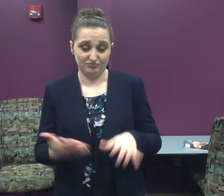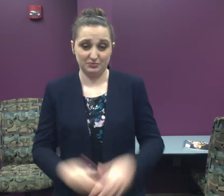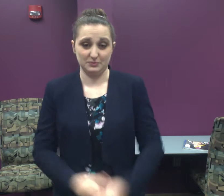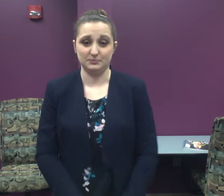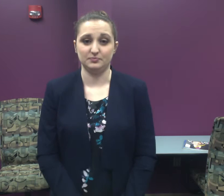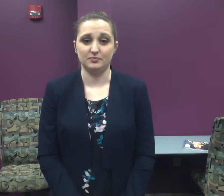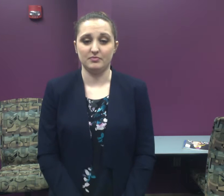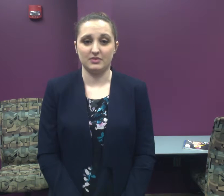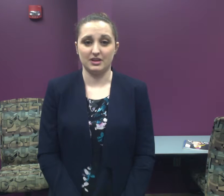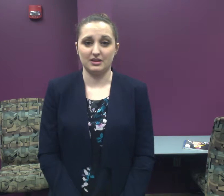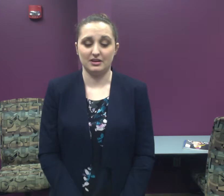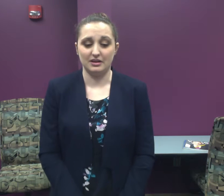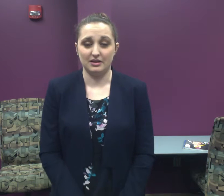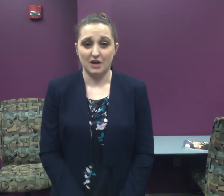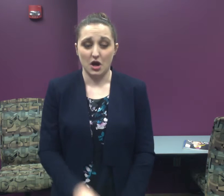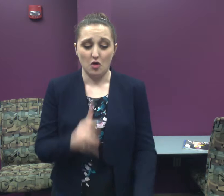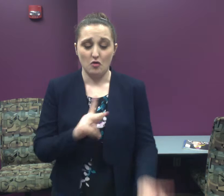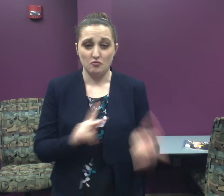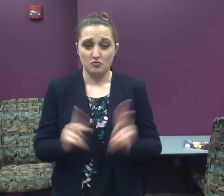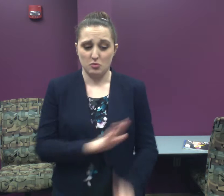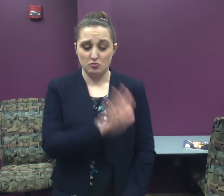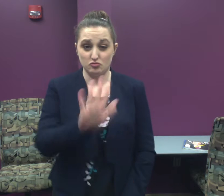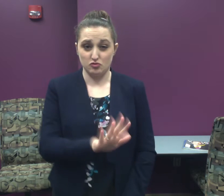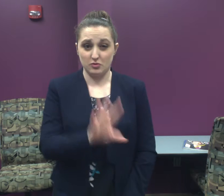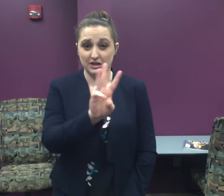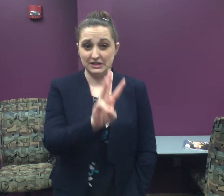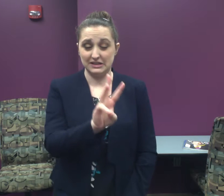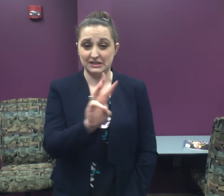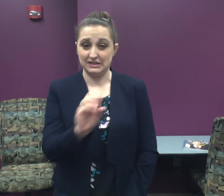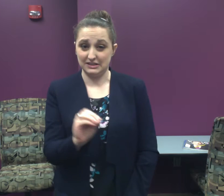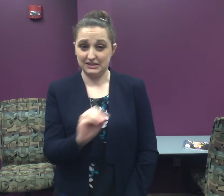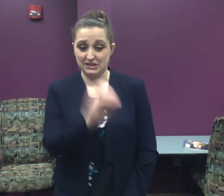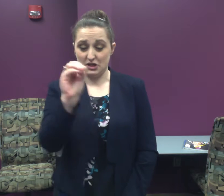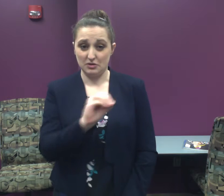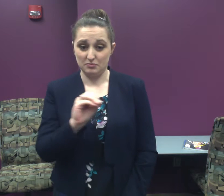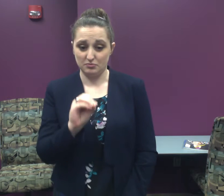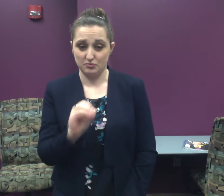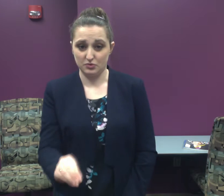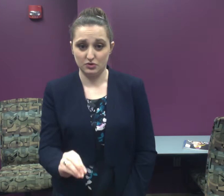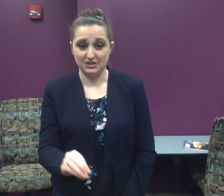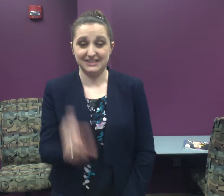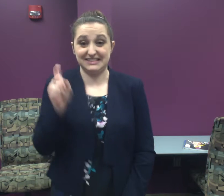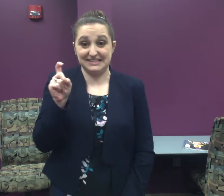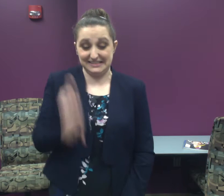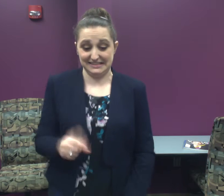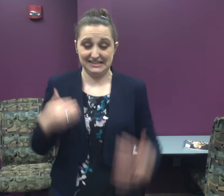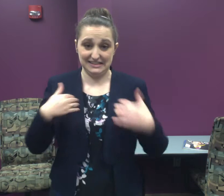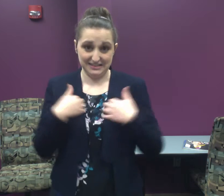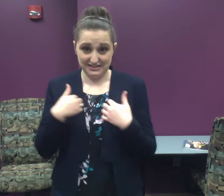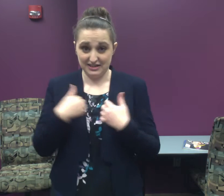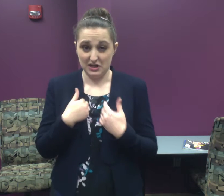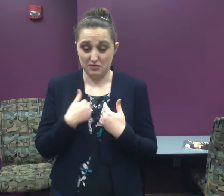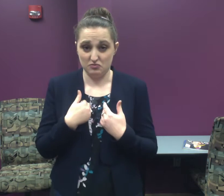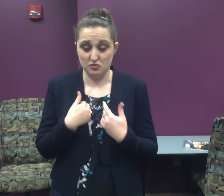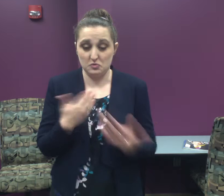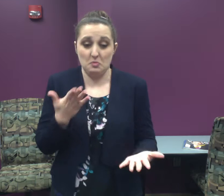food themselves in their farms and stuff, man, a lot of people were starving. Famine, food